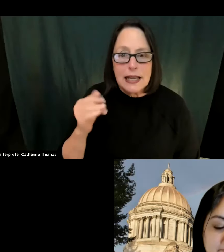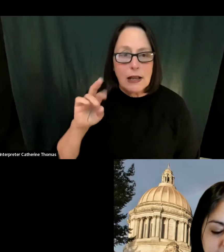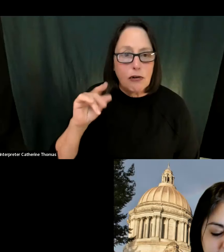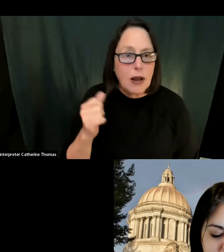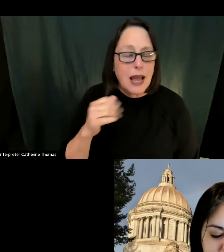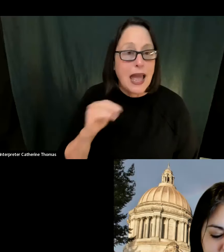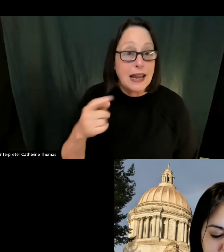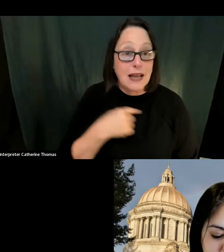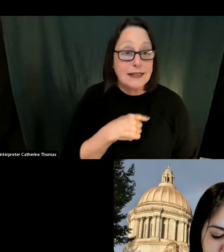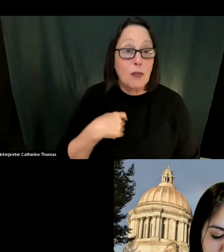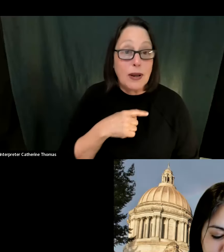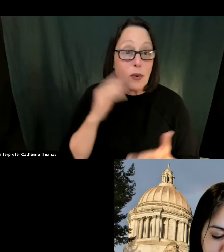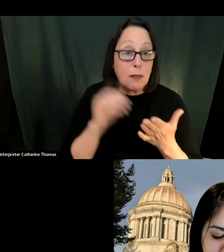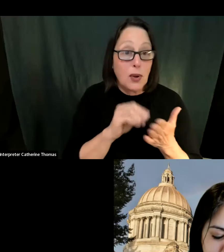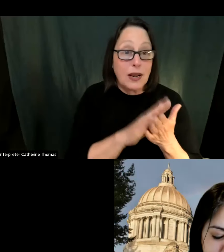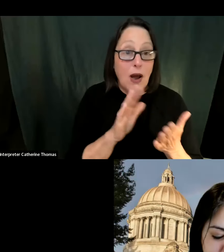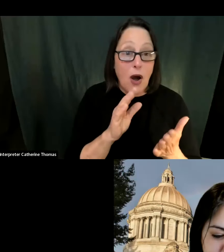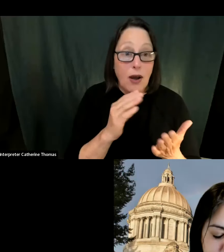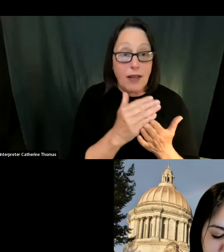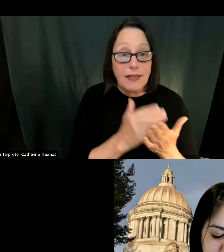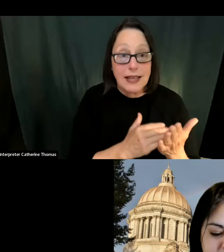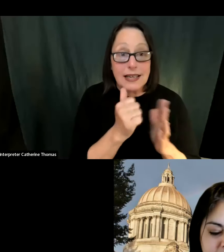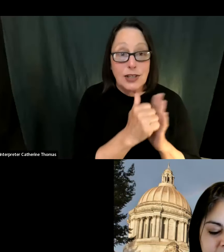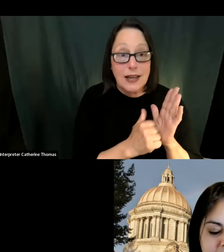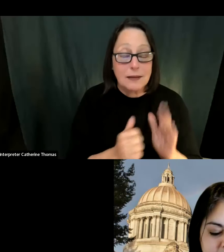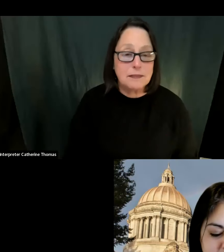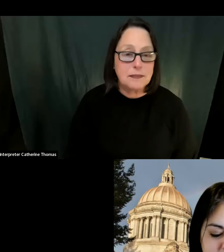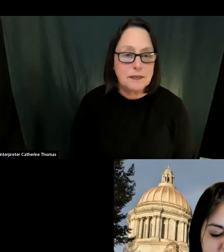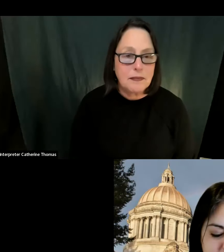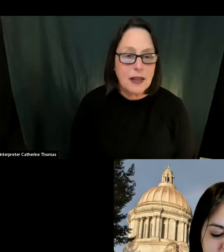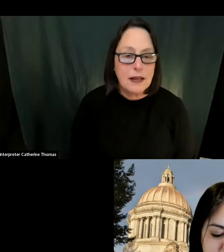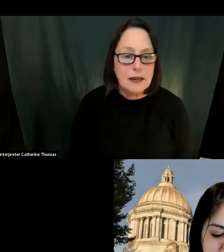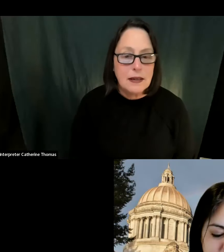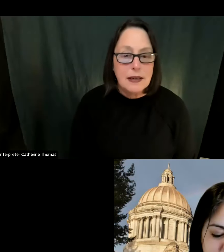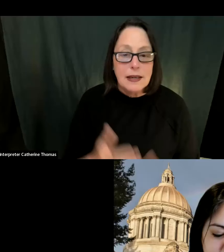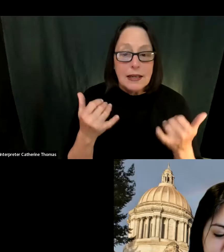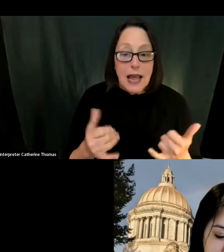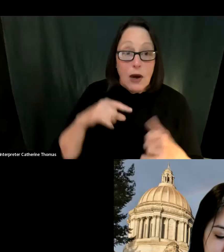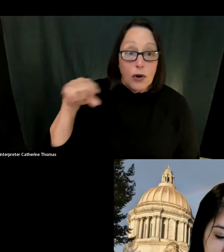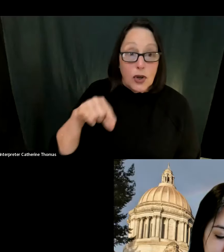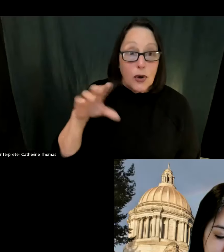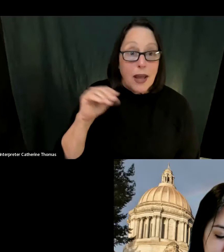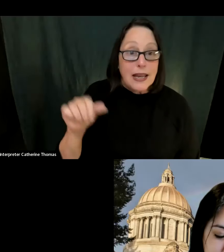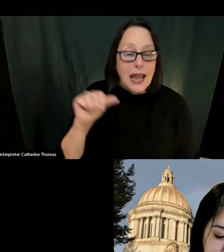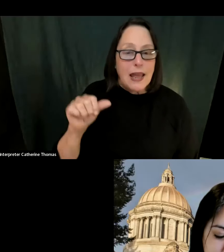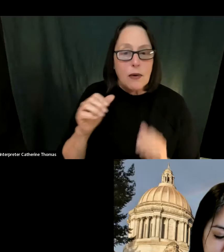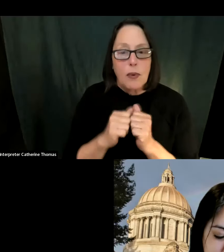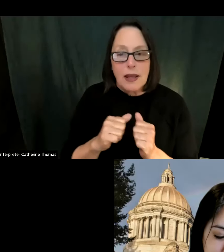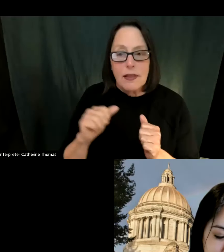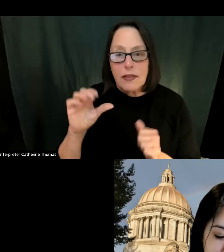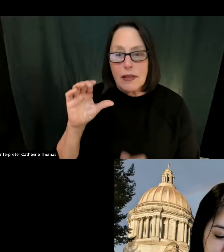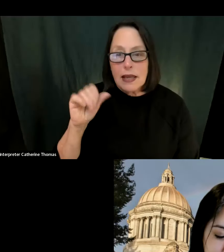into getting that on the agenda. All right, so now let's take a little Q&A time with Carrie and